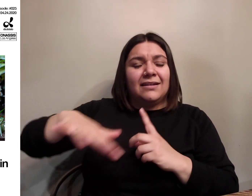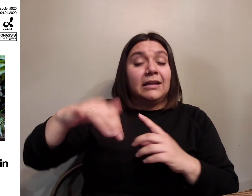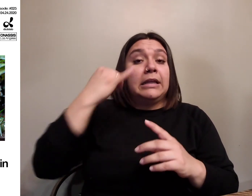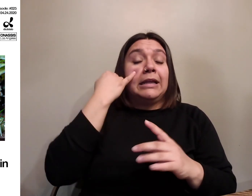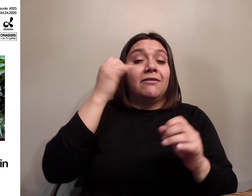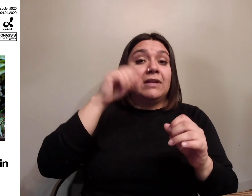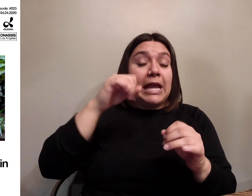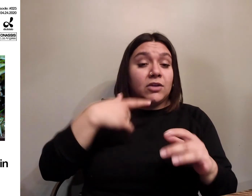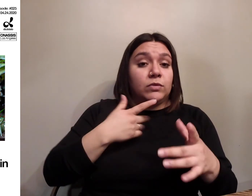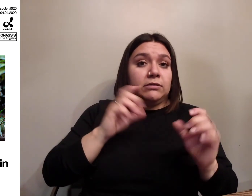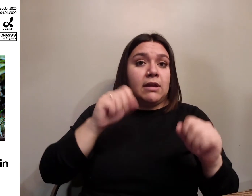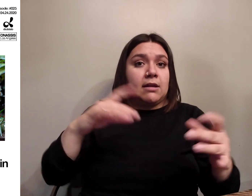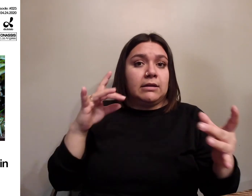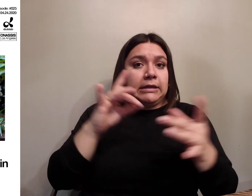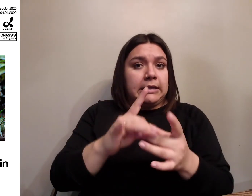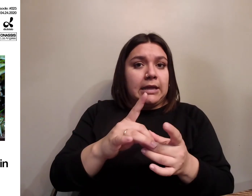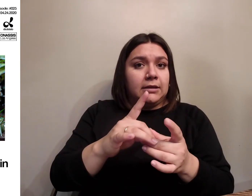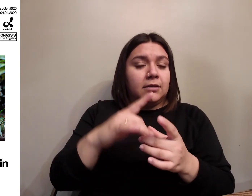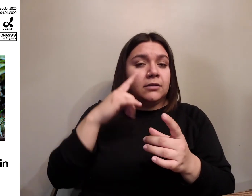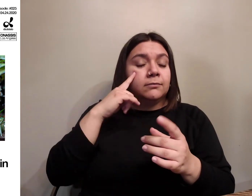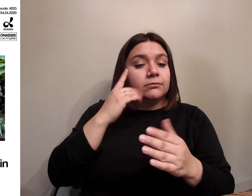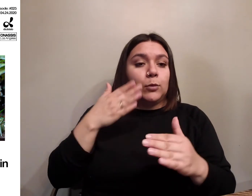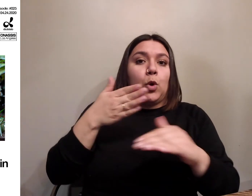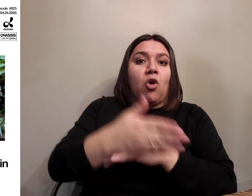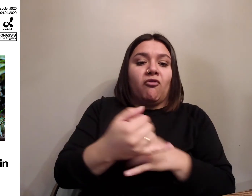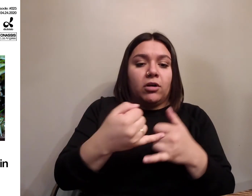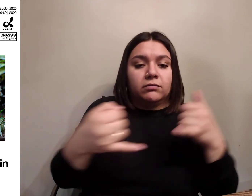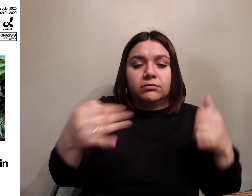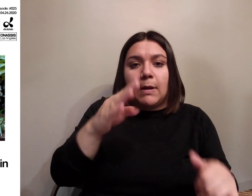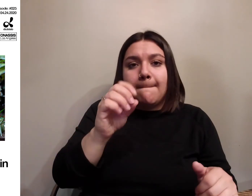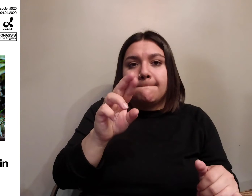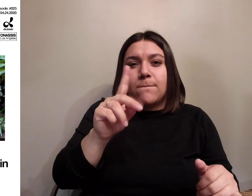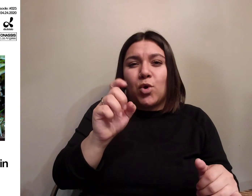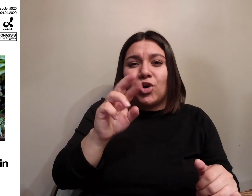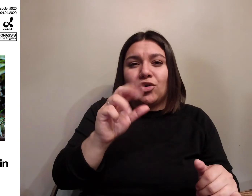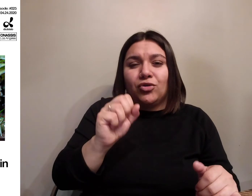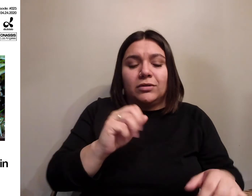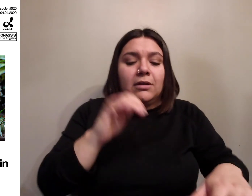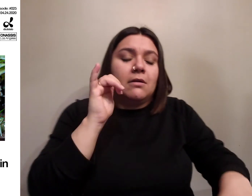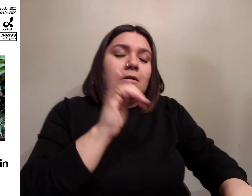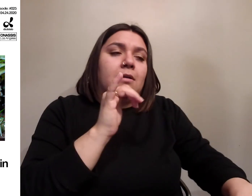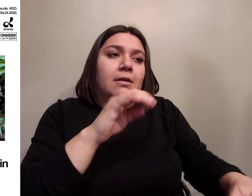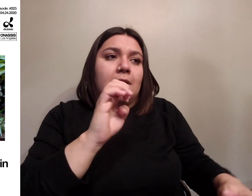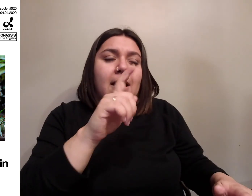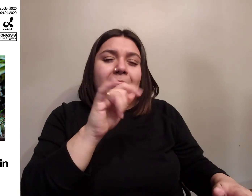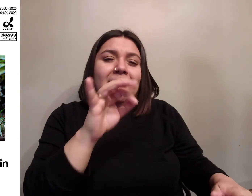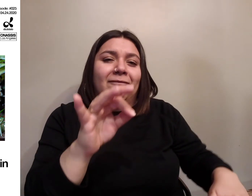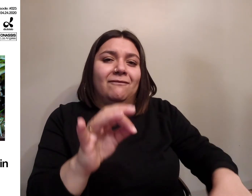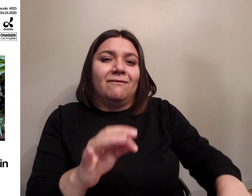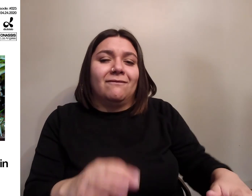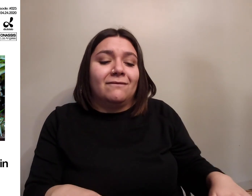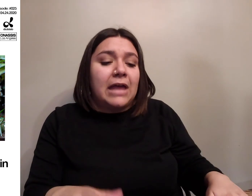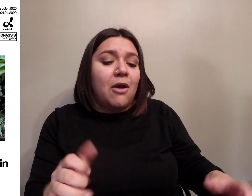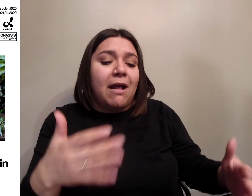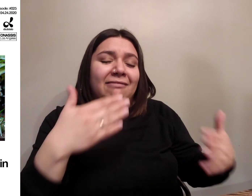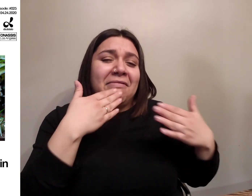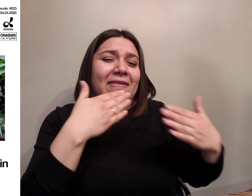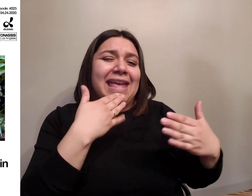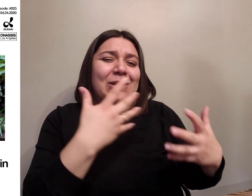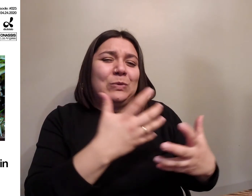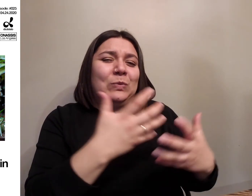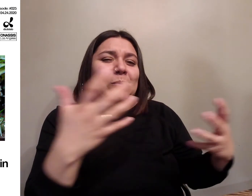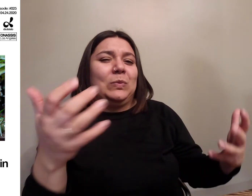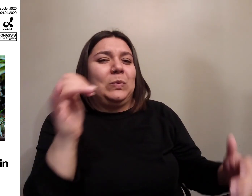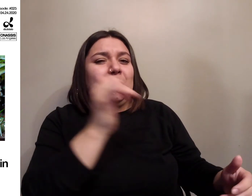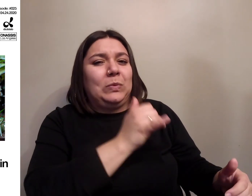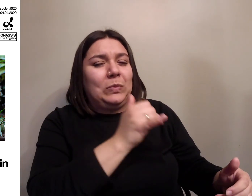I believe this is an age in which we honestly, urgently need to talk about inequality, discrepancies, gaps